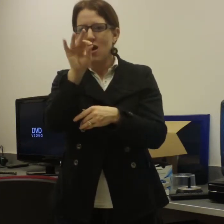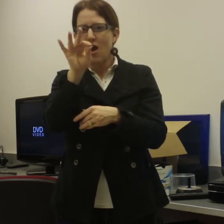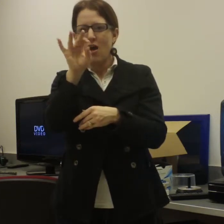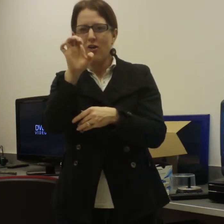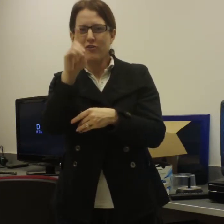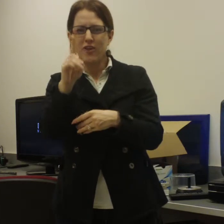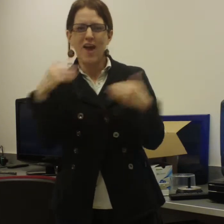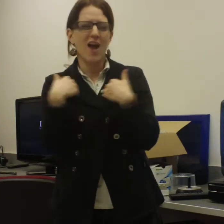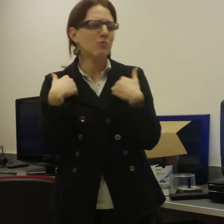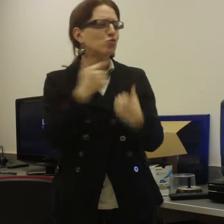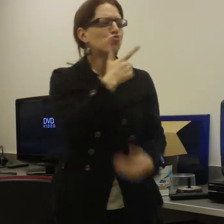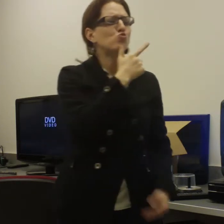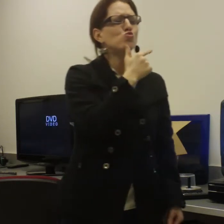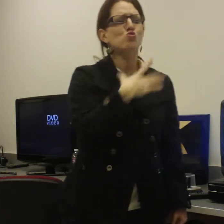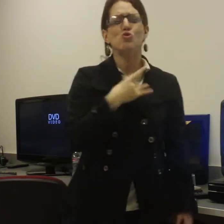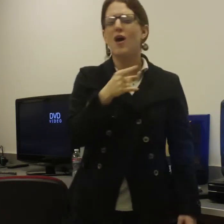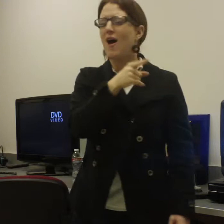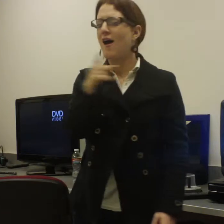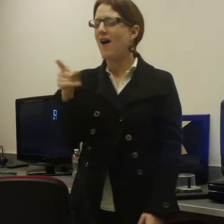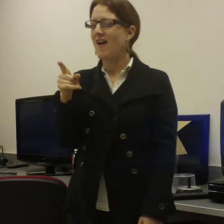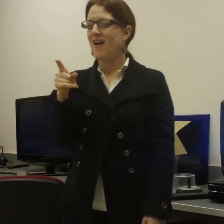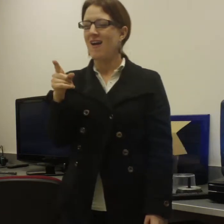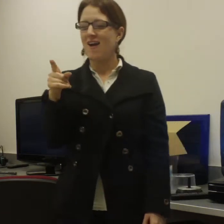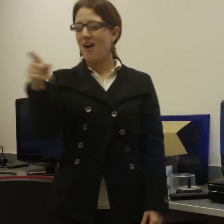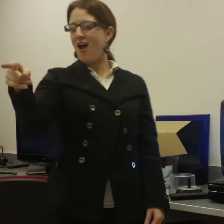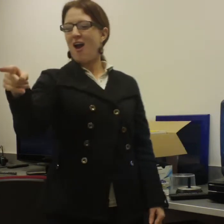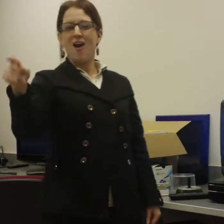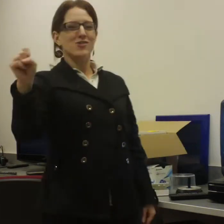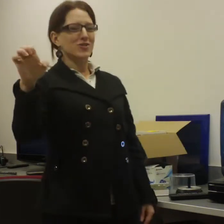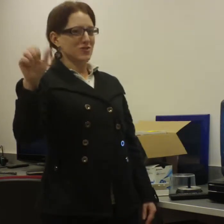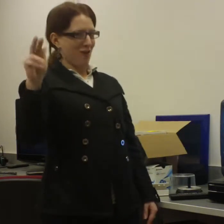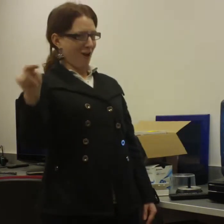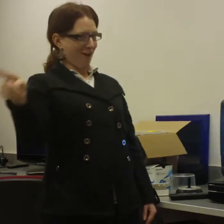Who's been over to Sean's house? Where are his stuffed animals during the pot?